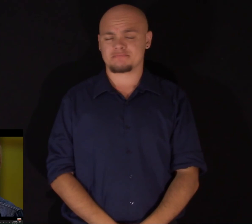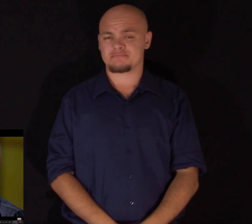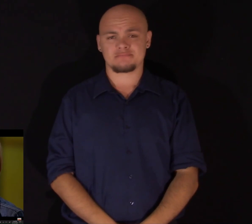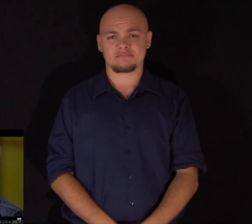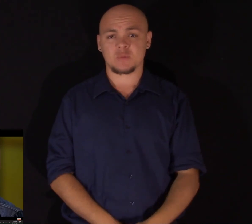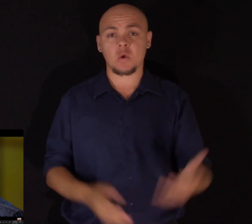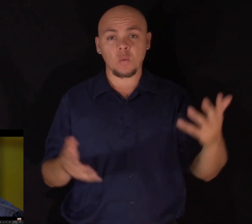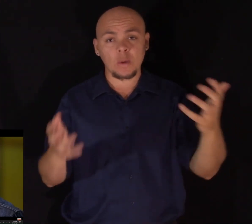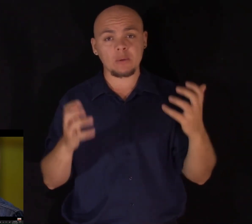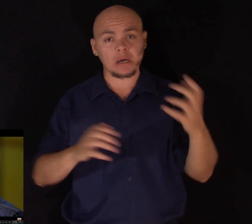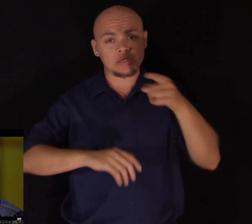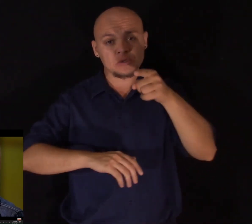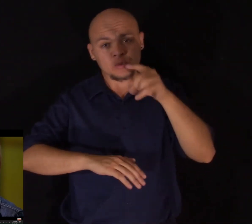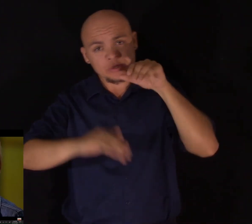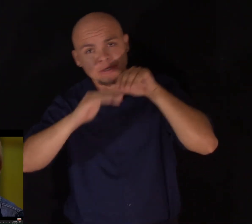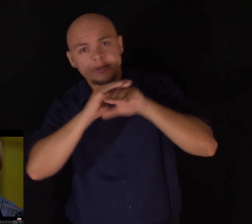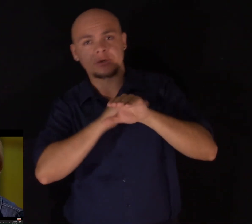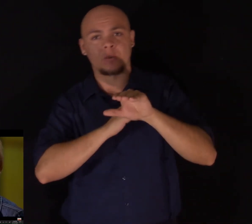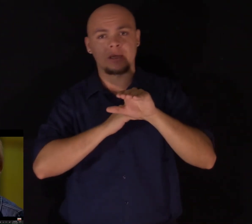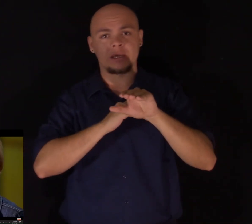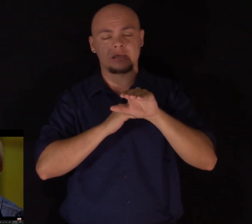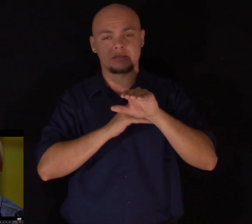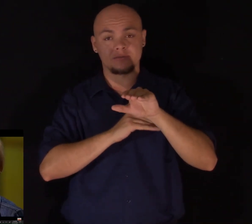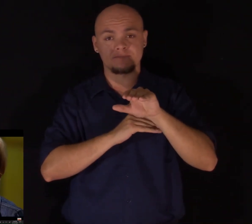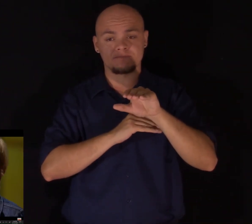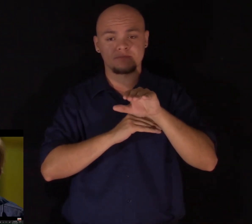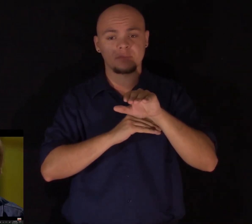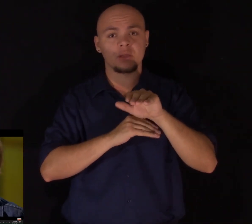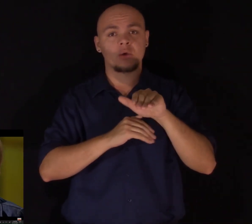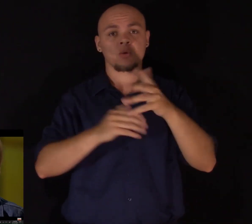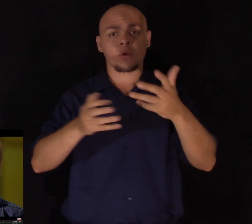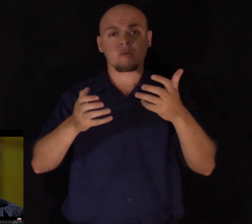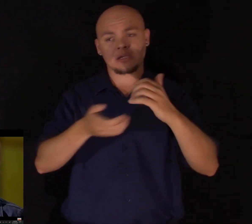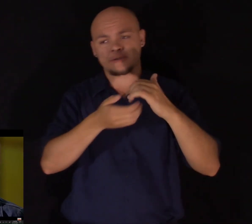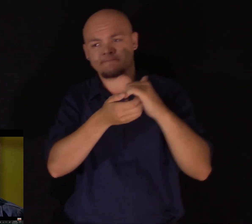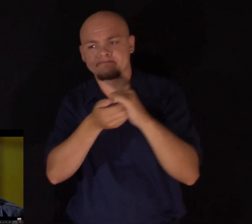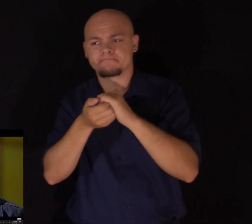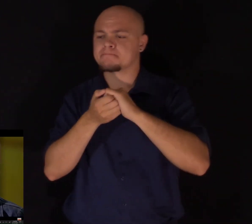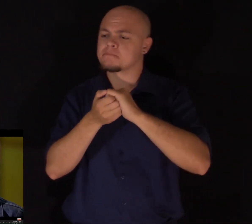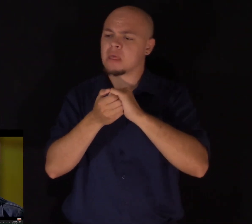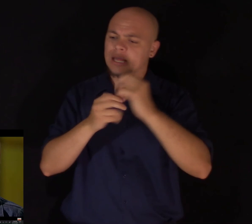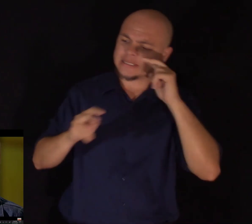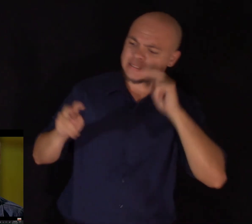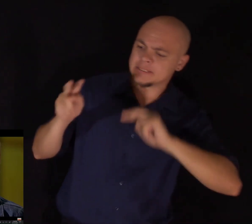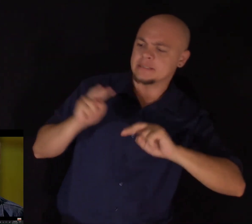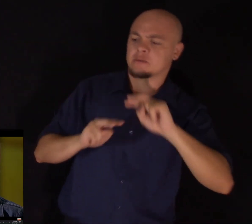We want you to go in. We want to be with you and across from you.